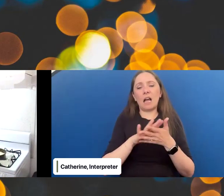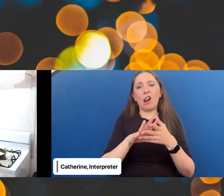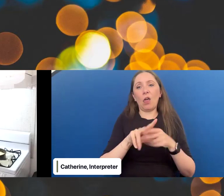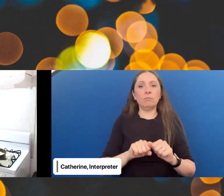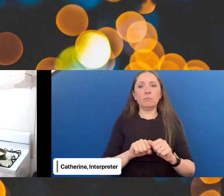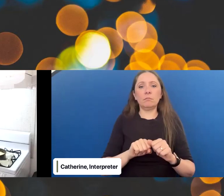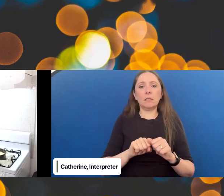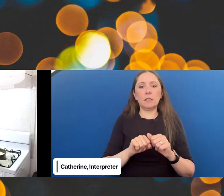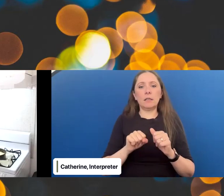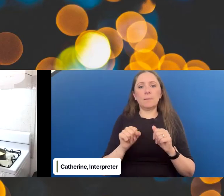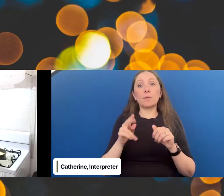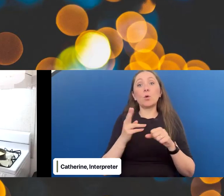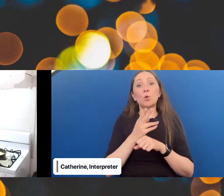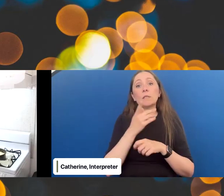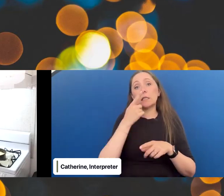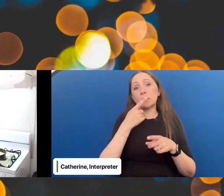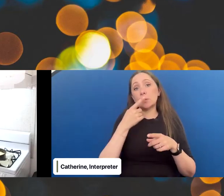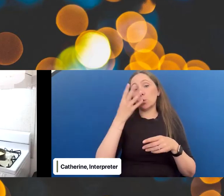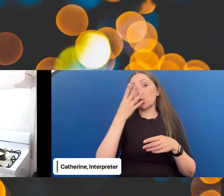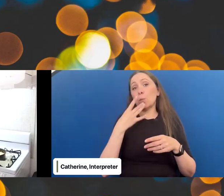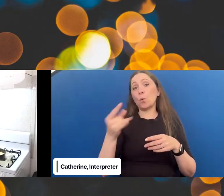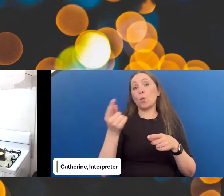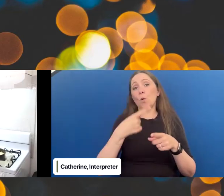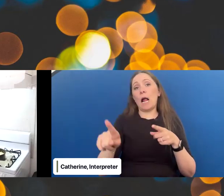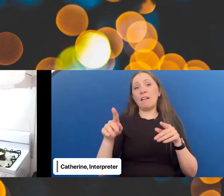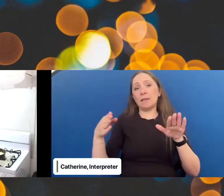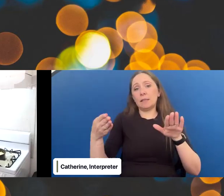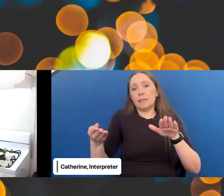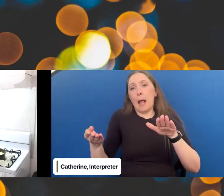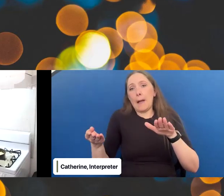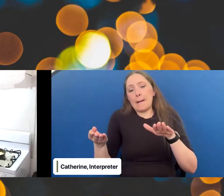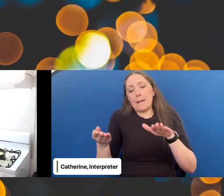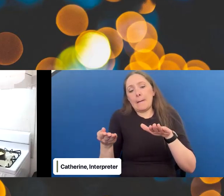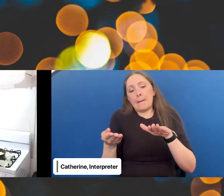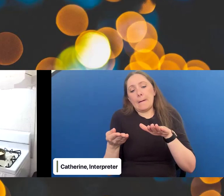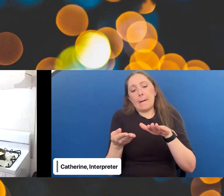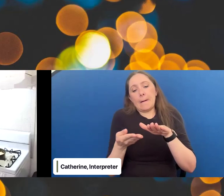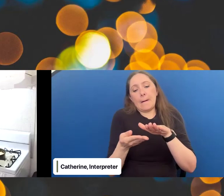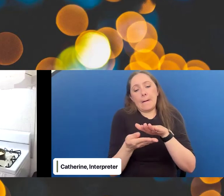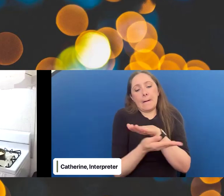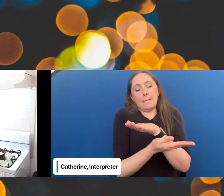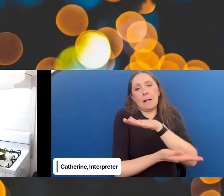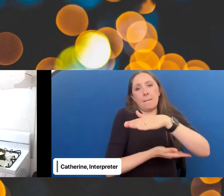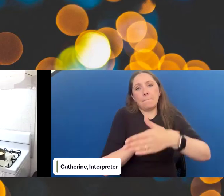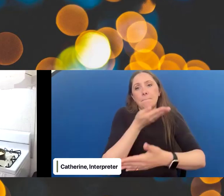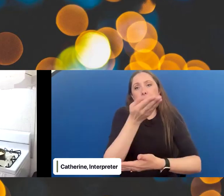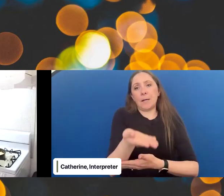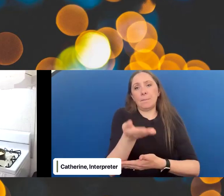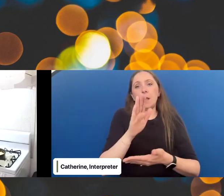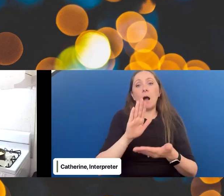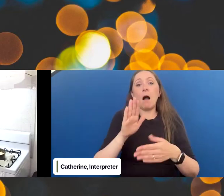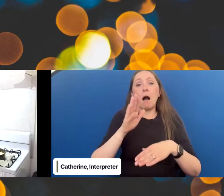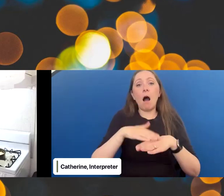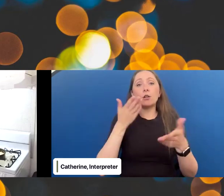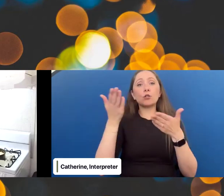run a smooth knife underneath between the parchment paper and the pan and then try to put it on a serving plate. But again, if it's too